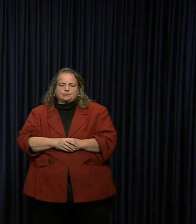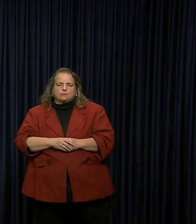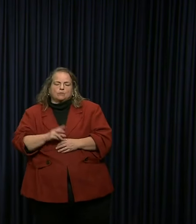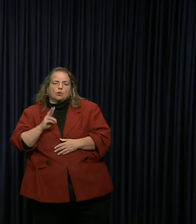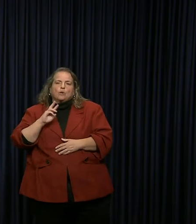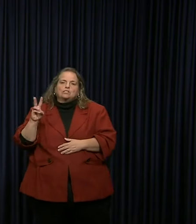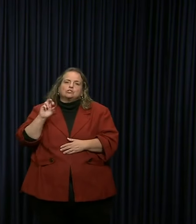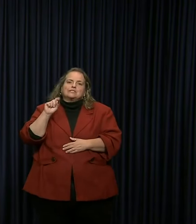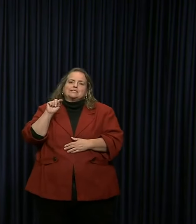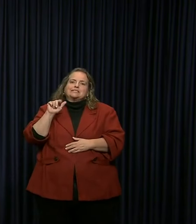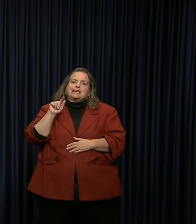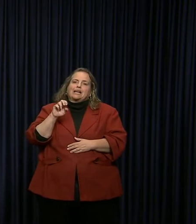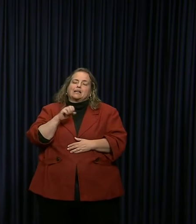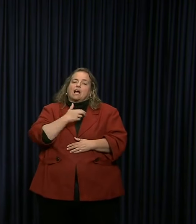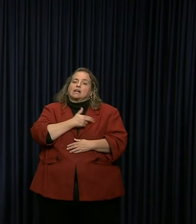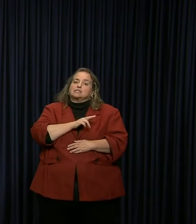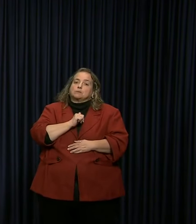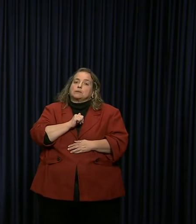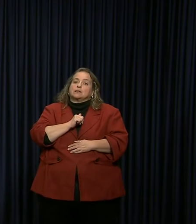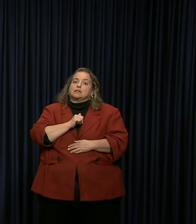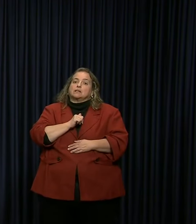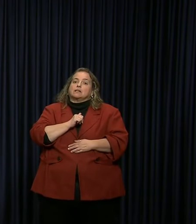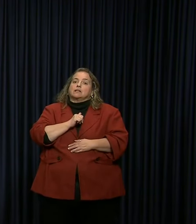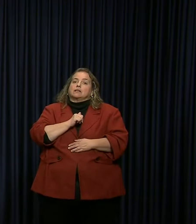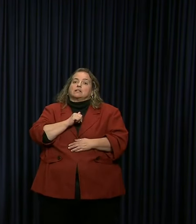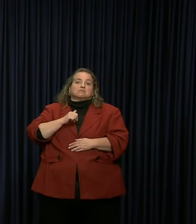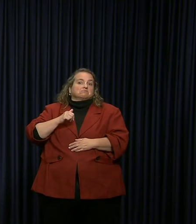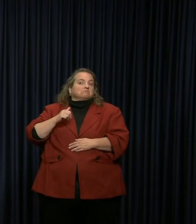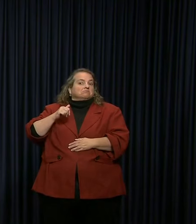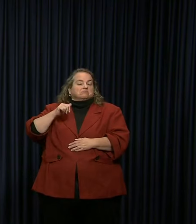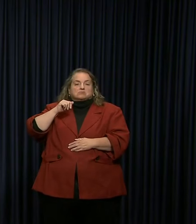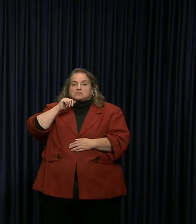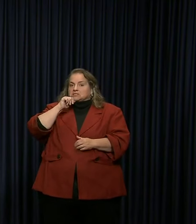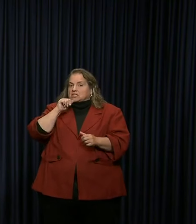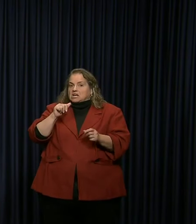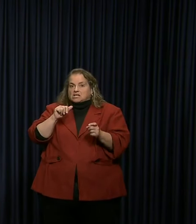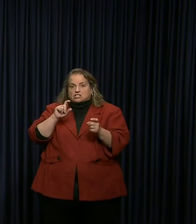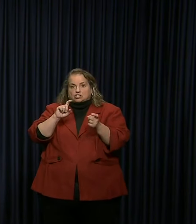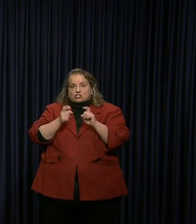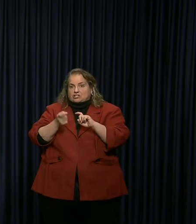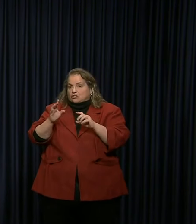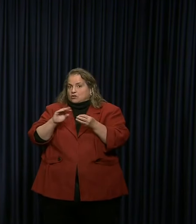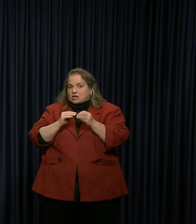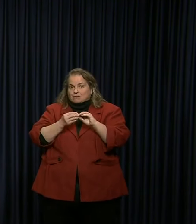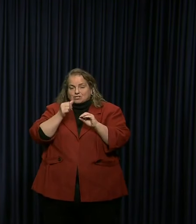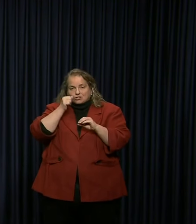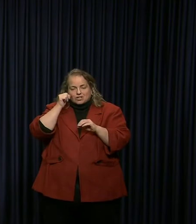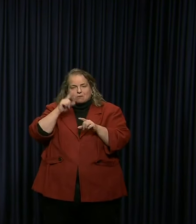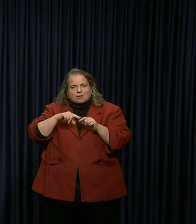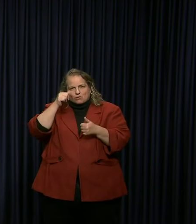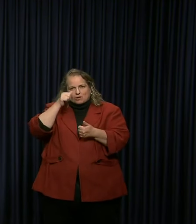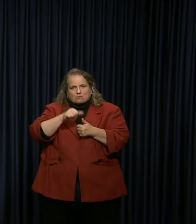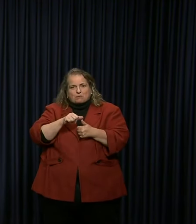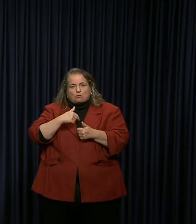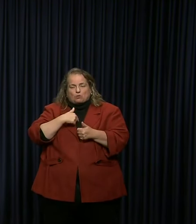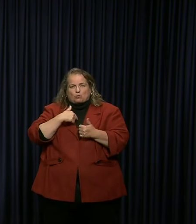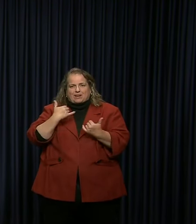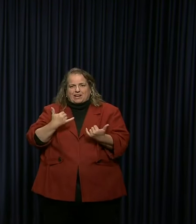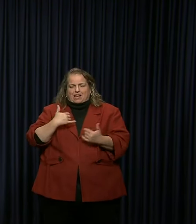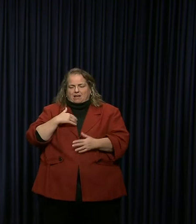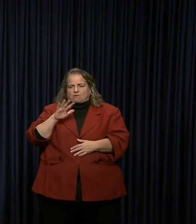Western State Hospital had not changed yesterday, but remember we are in the midst of